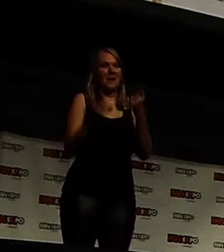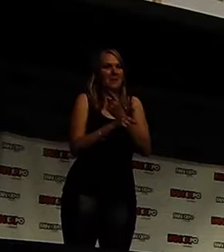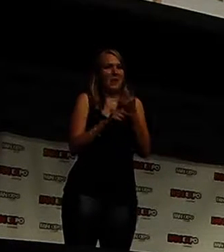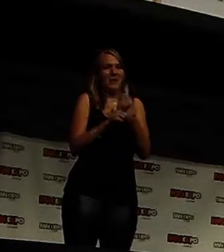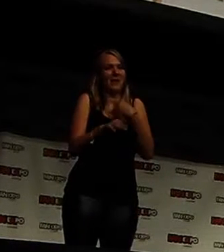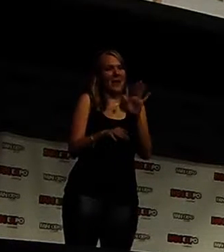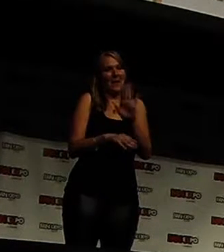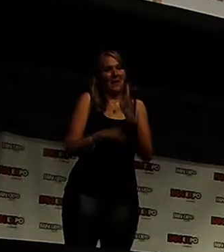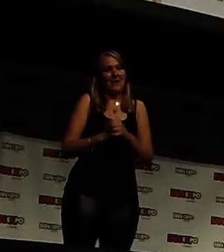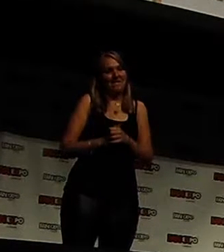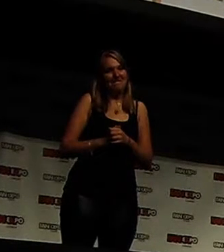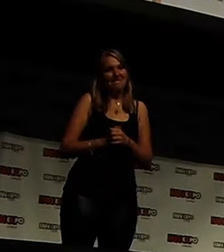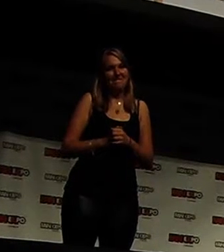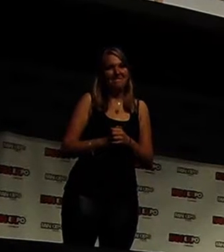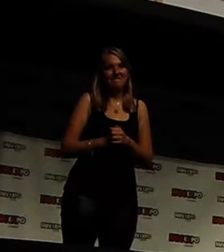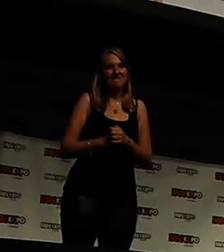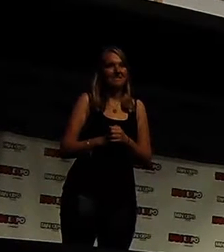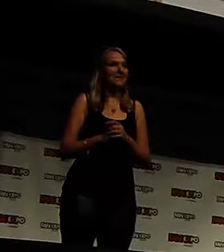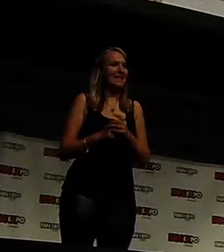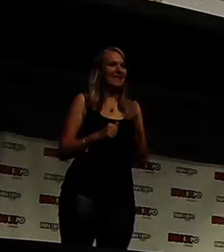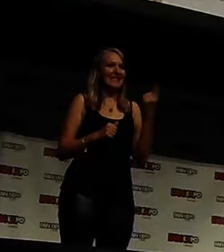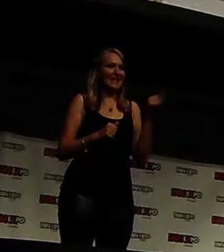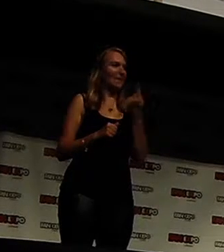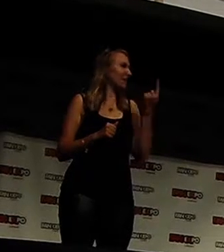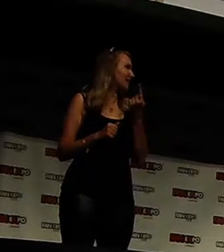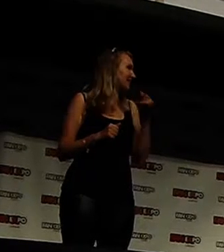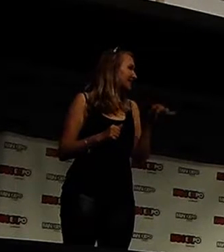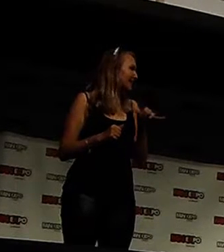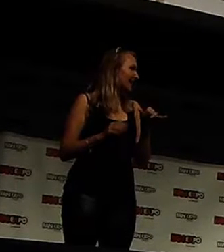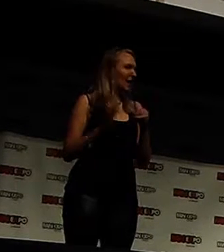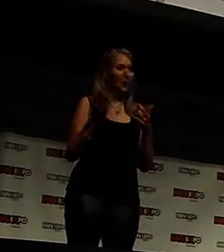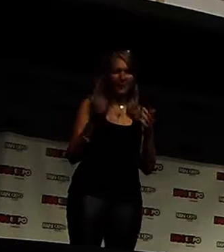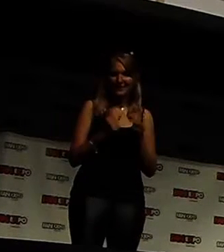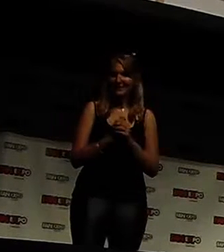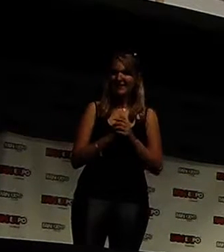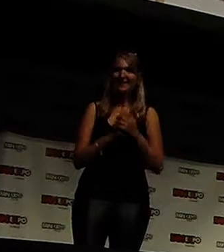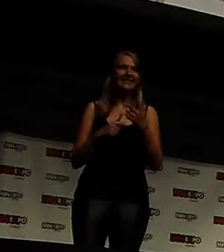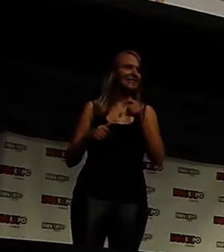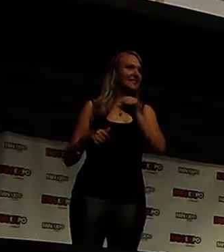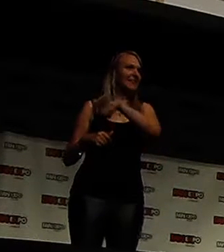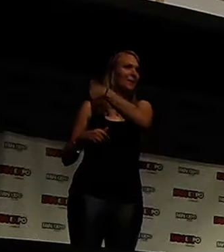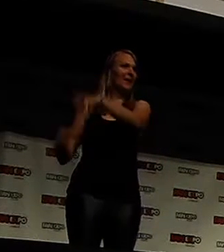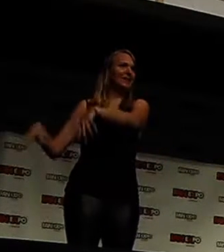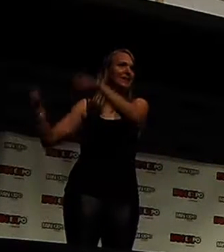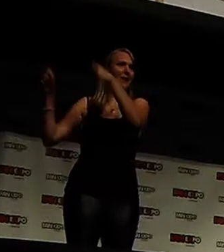there. But it was something slightly, oh dear, somebody else take over.